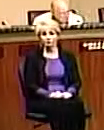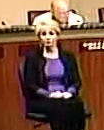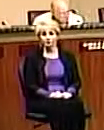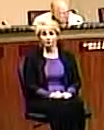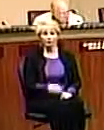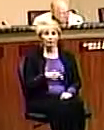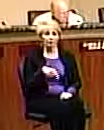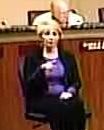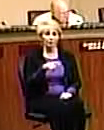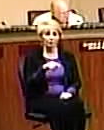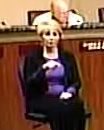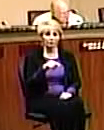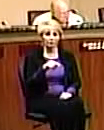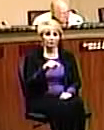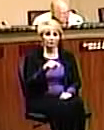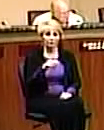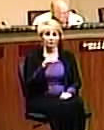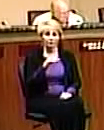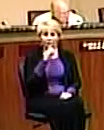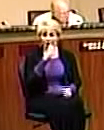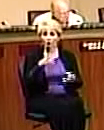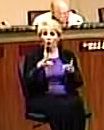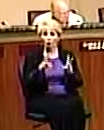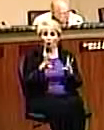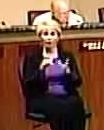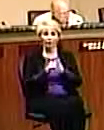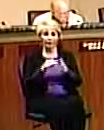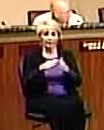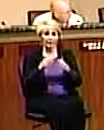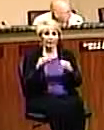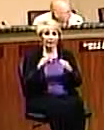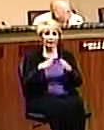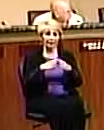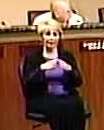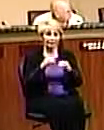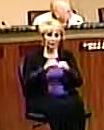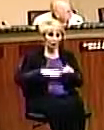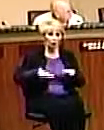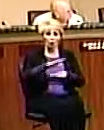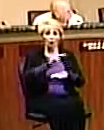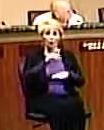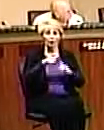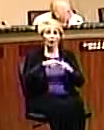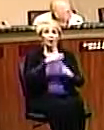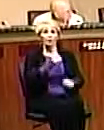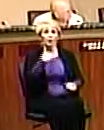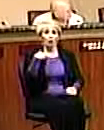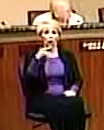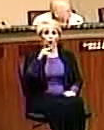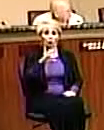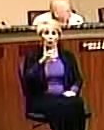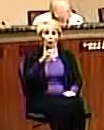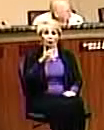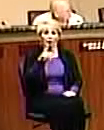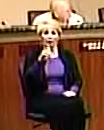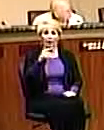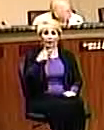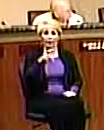There is a way that cities and towns in North Carolina that are members of the North Carolina League of